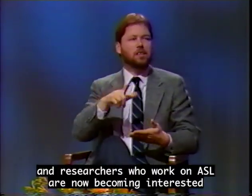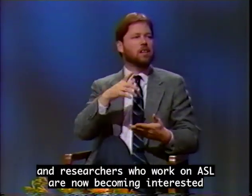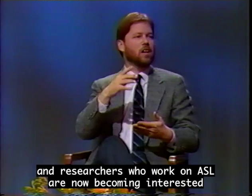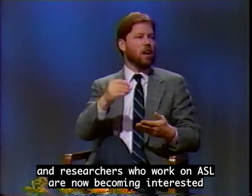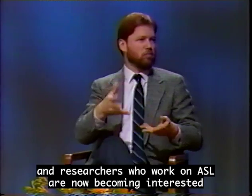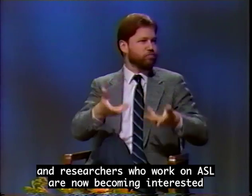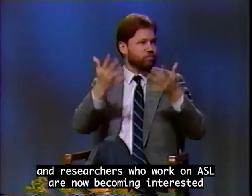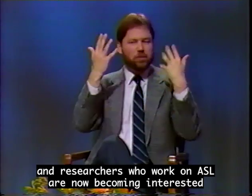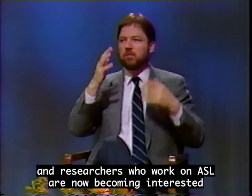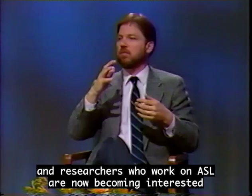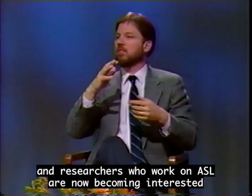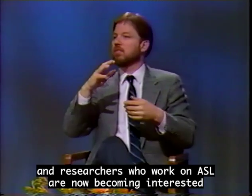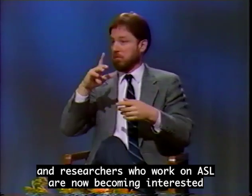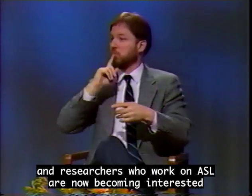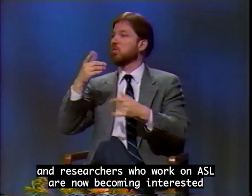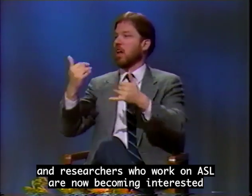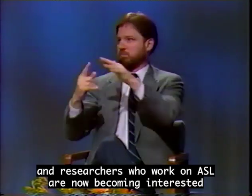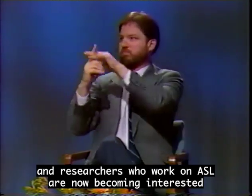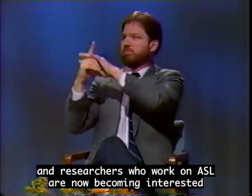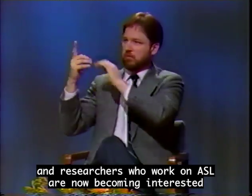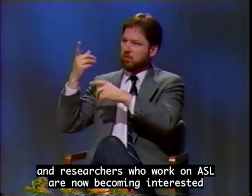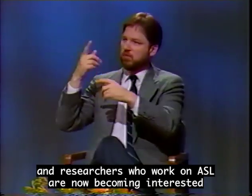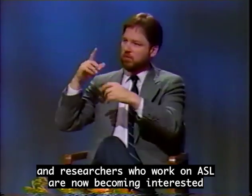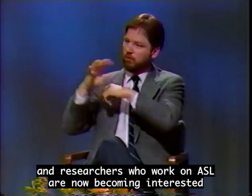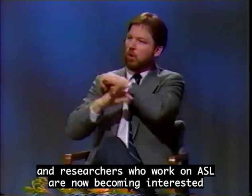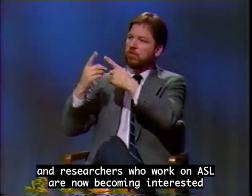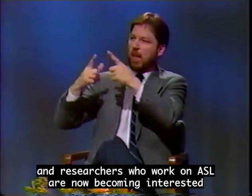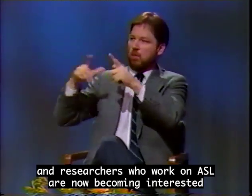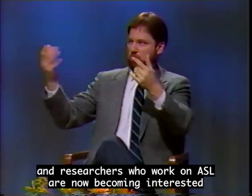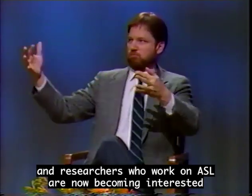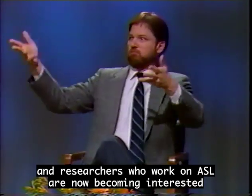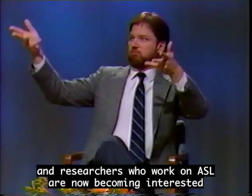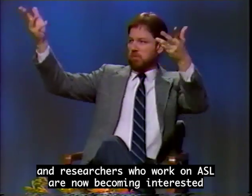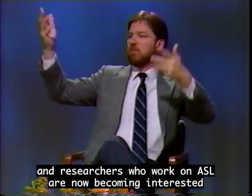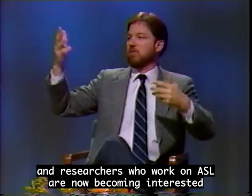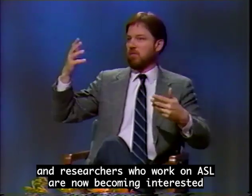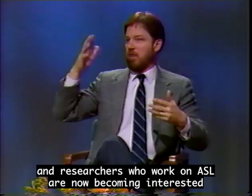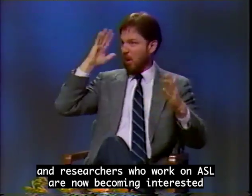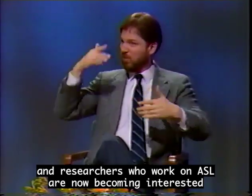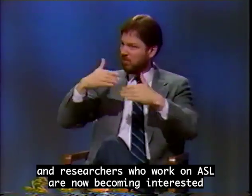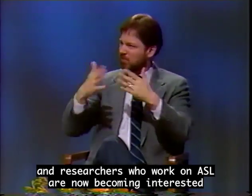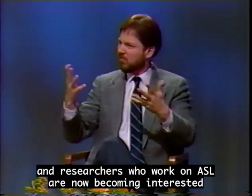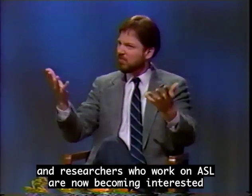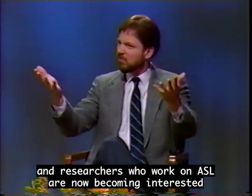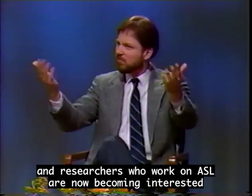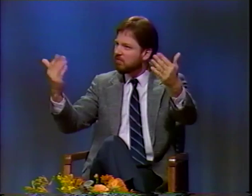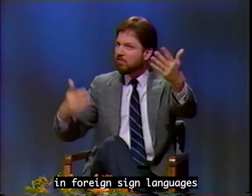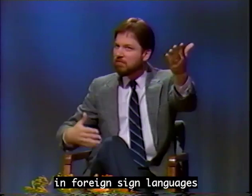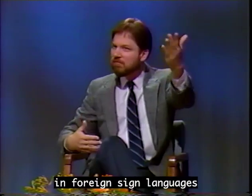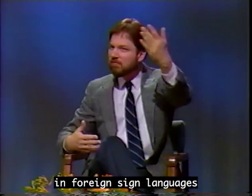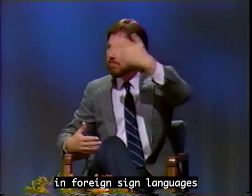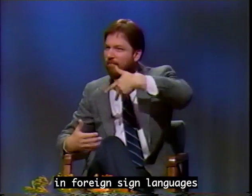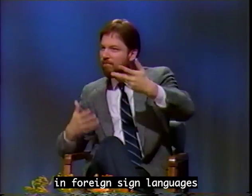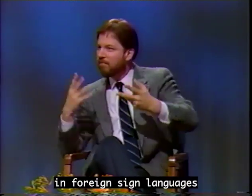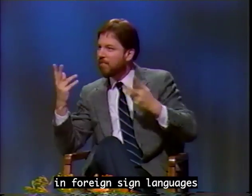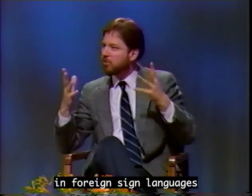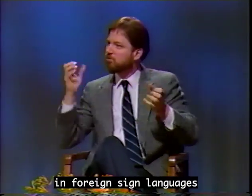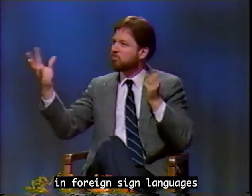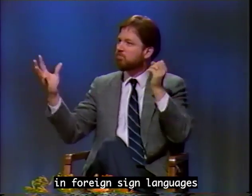researchers who work on ASL are now becoming interested in foreign sign